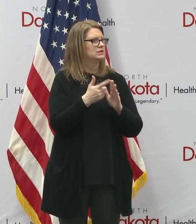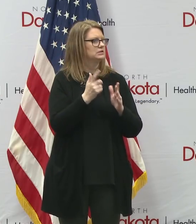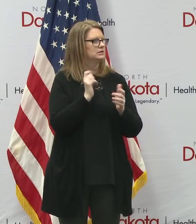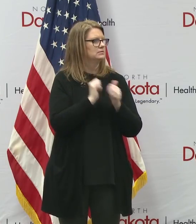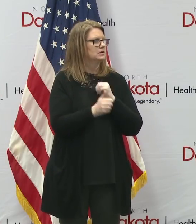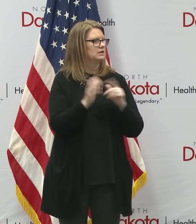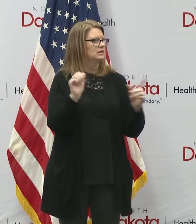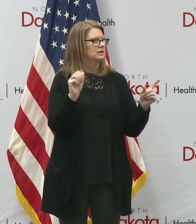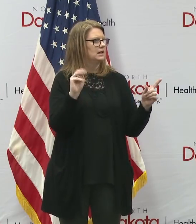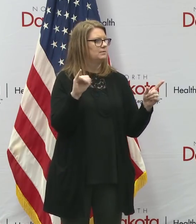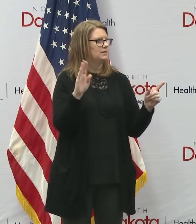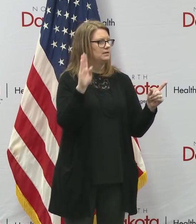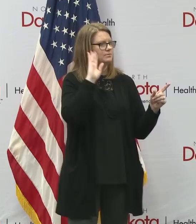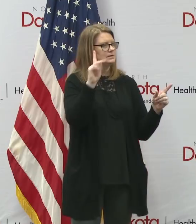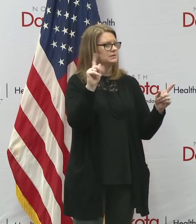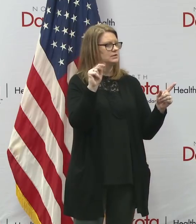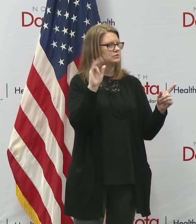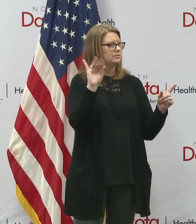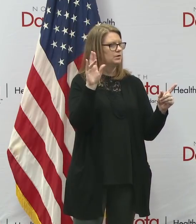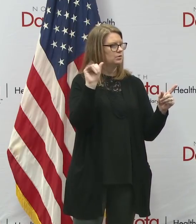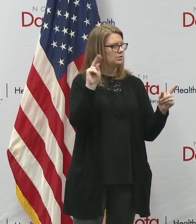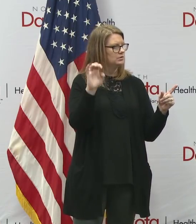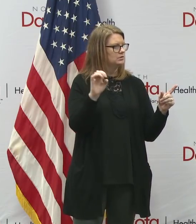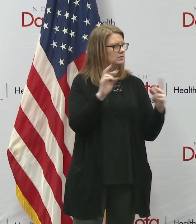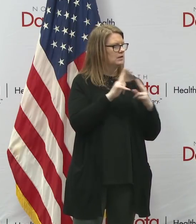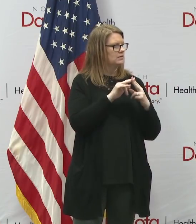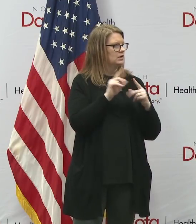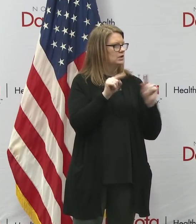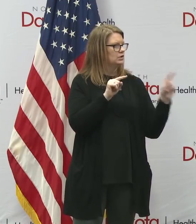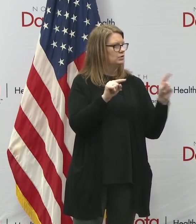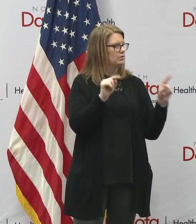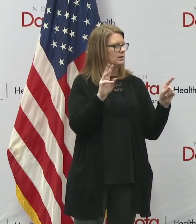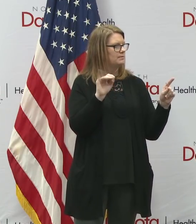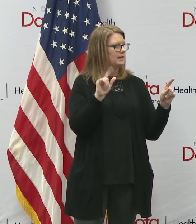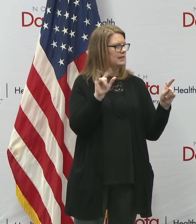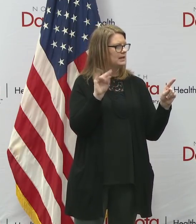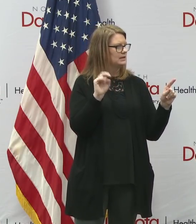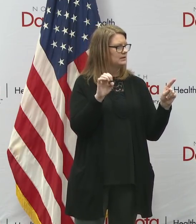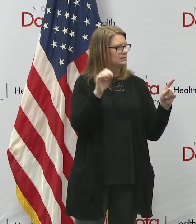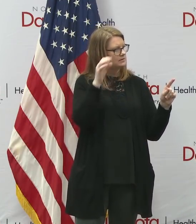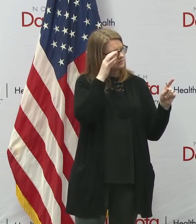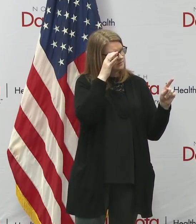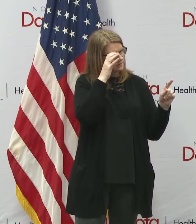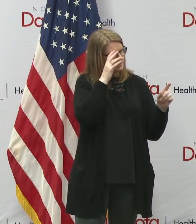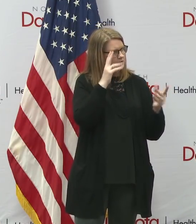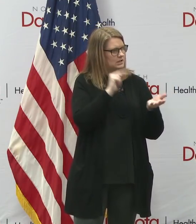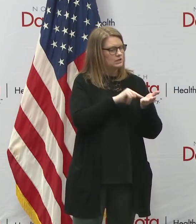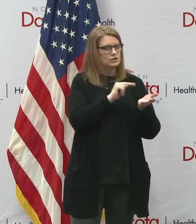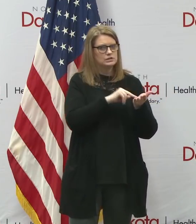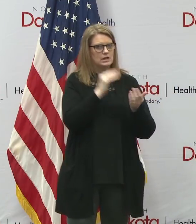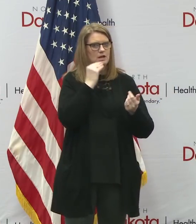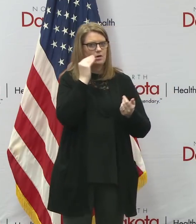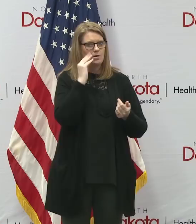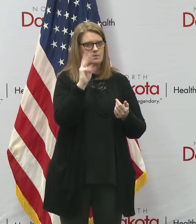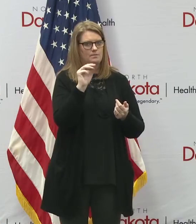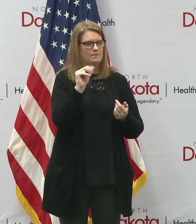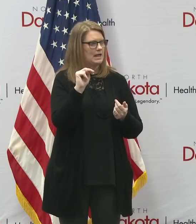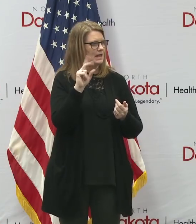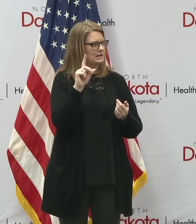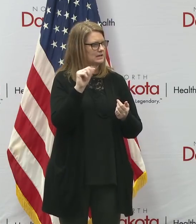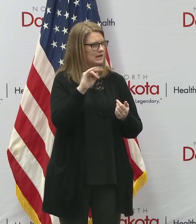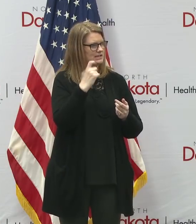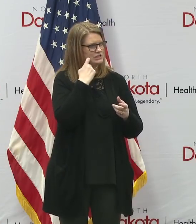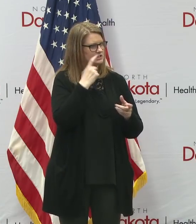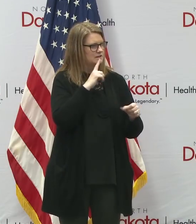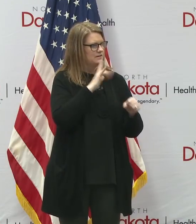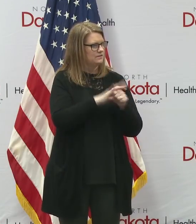Amy from the Bismarck Tribune. Yeah, this would be a question either for you or for Mylynn. A nursing home in Mandan just confirmed to me that one of